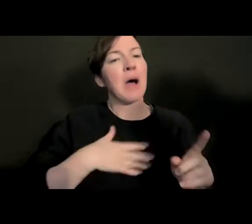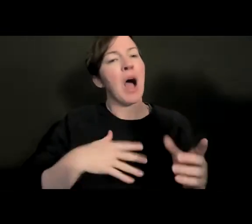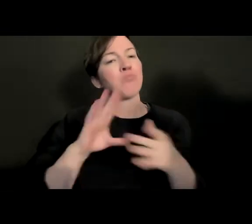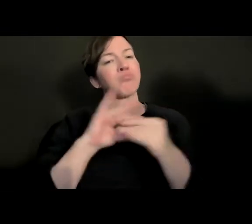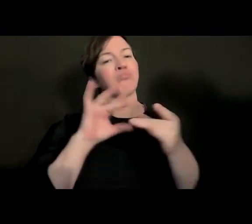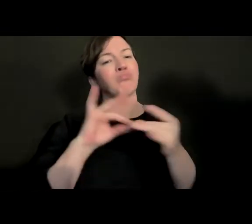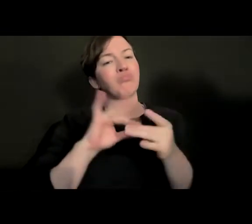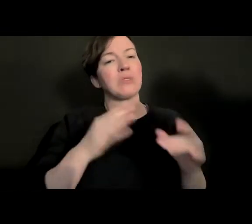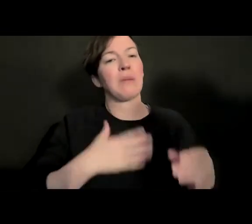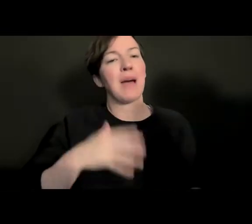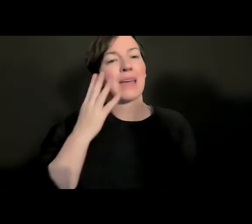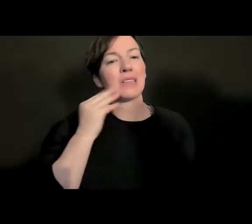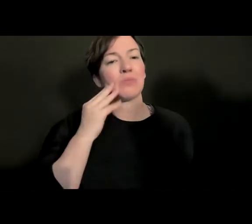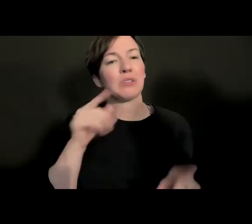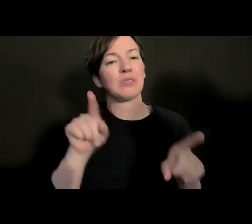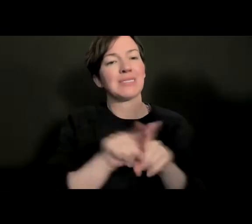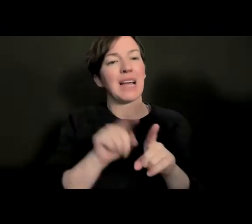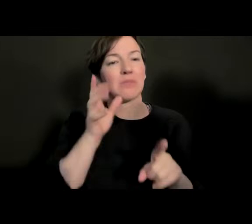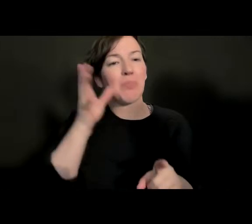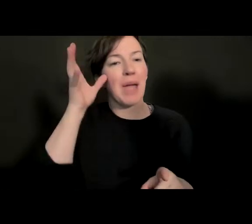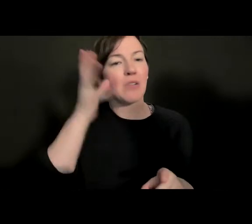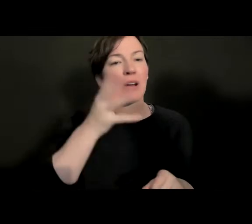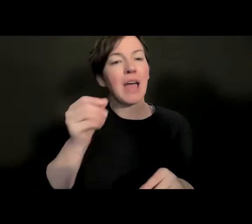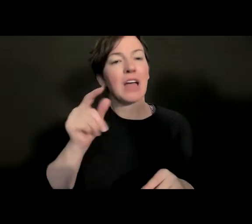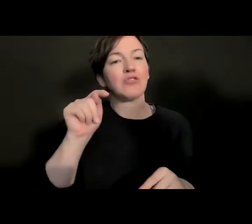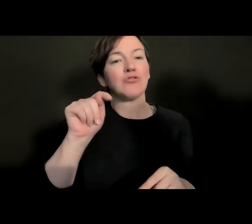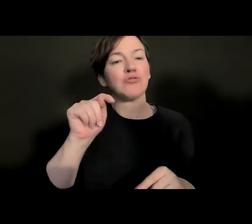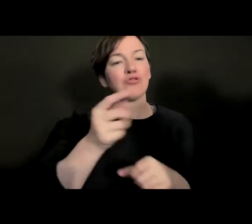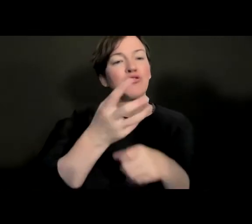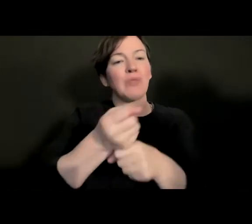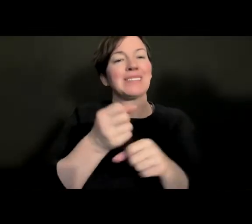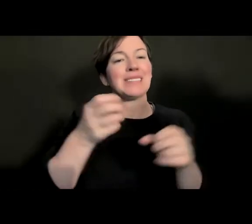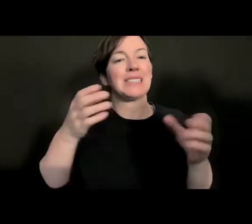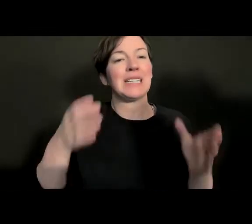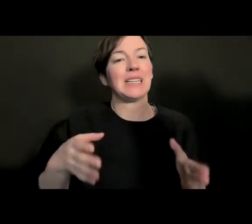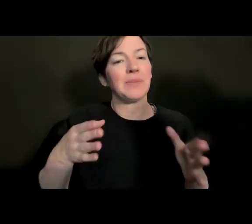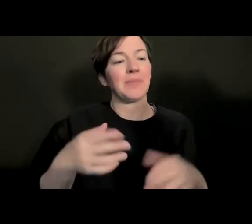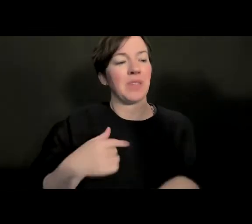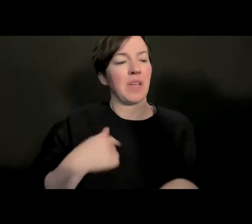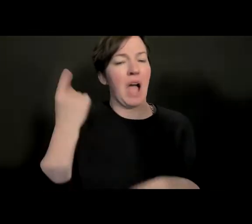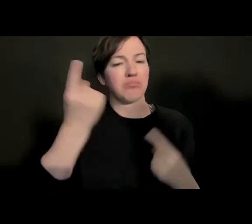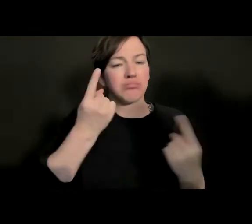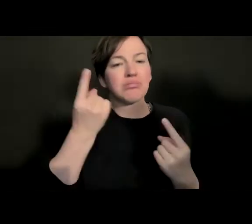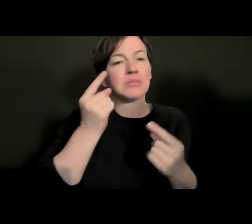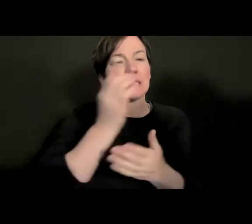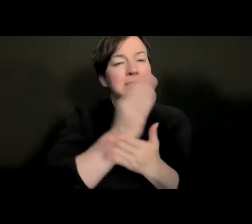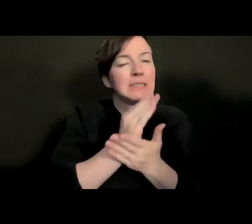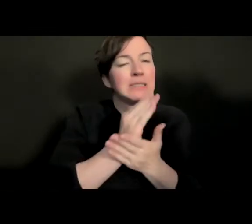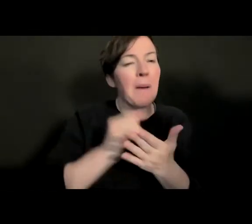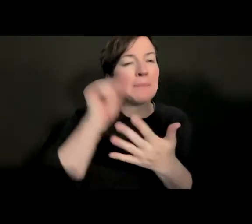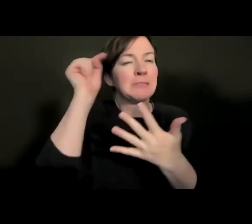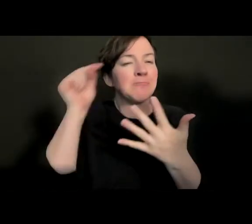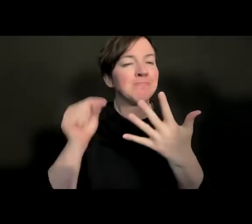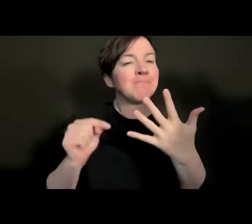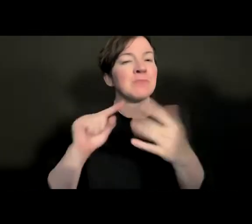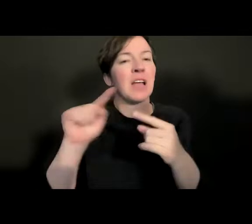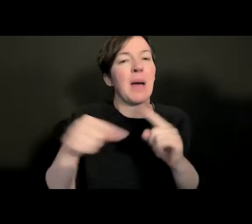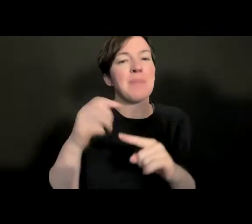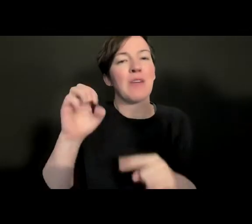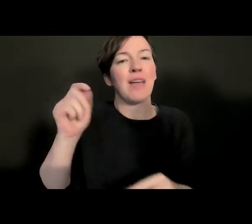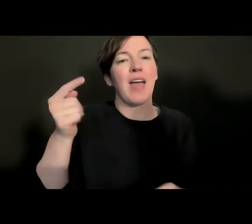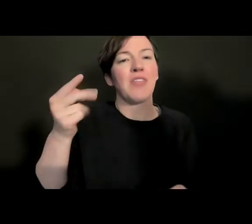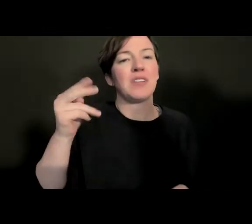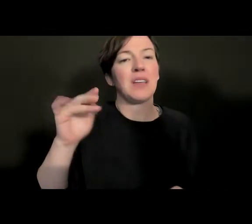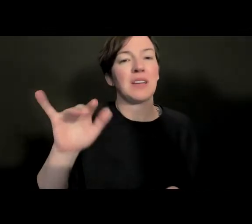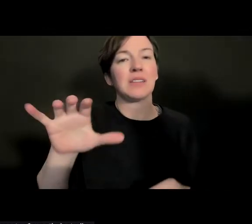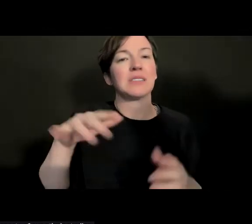a parent and a trustee. Experiences that led me to question certain aspects of our ethnic studies implementation